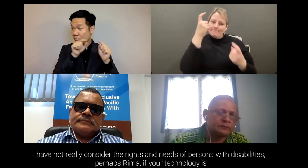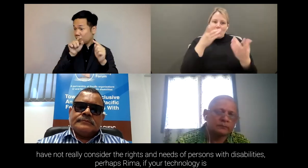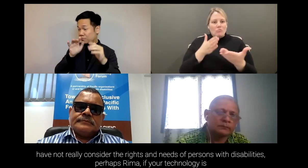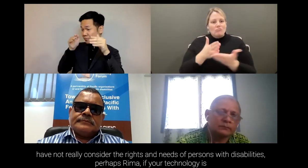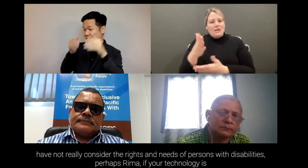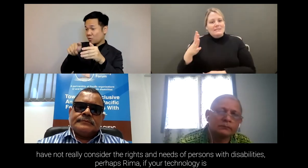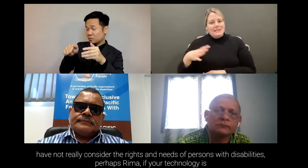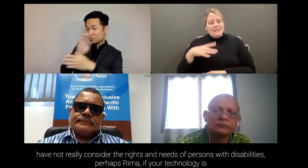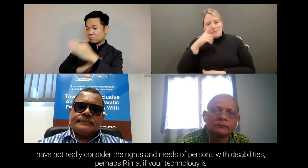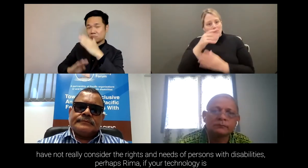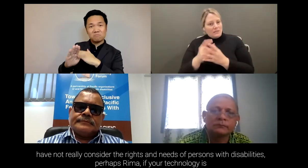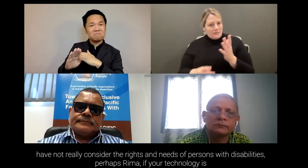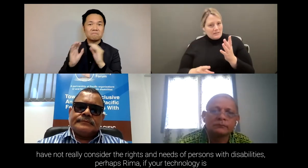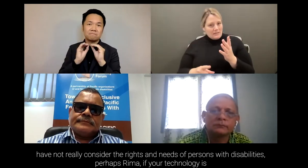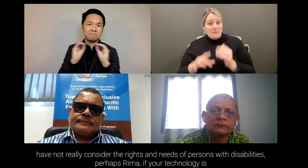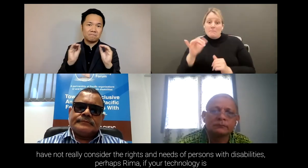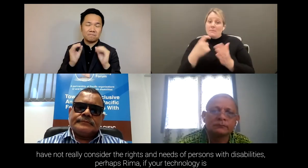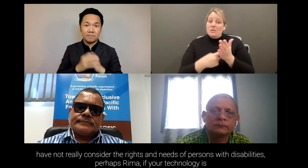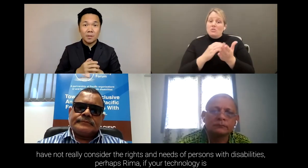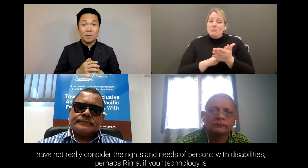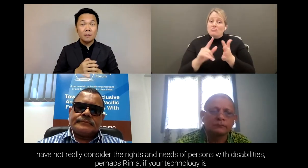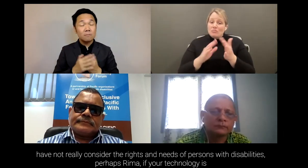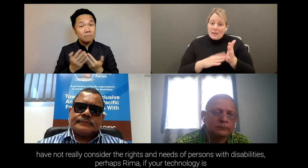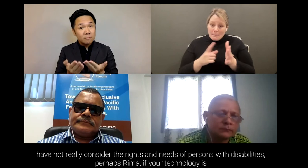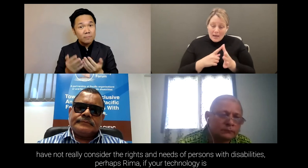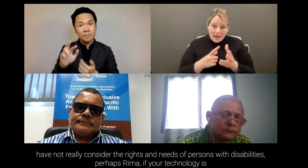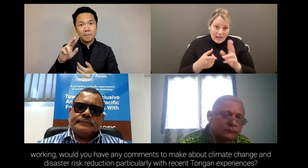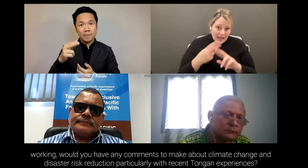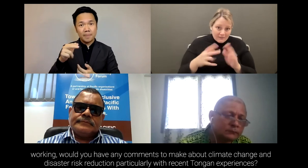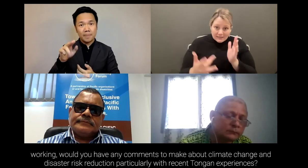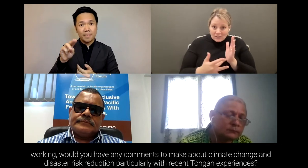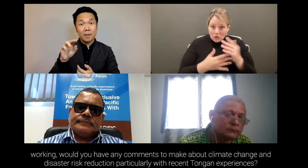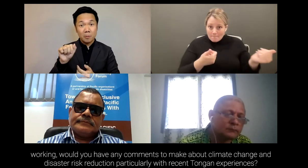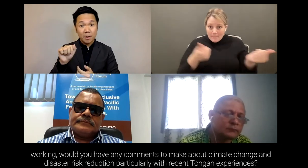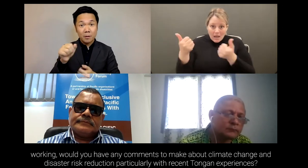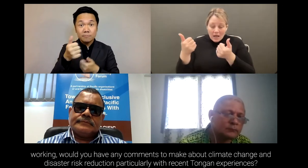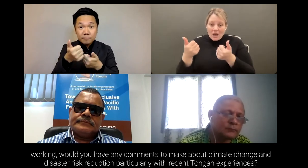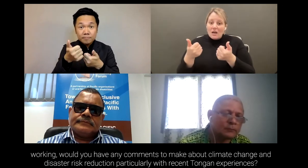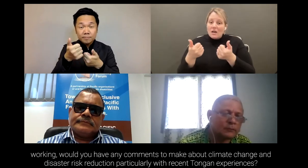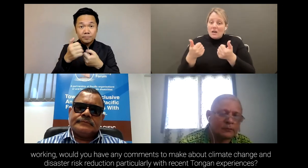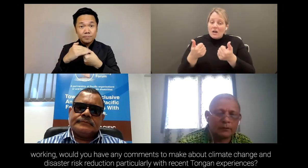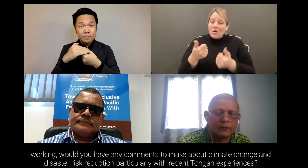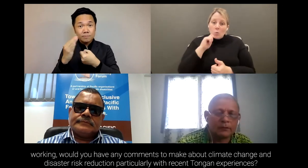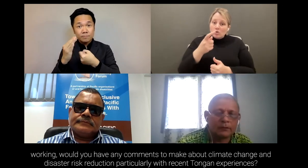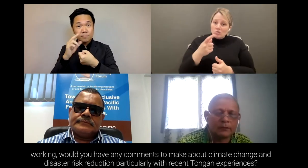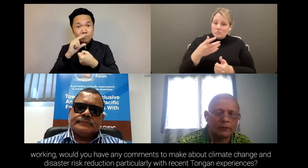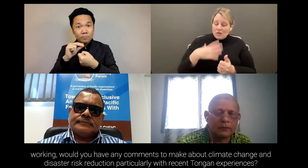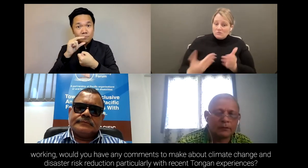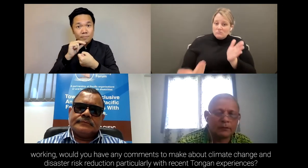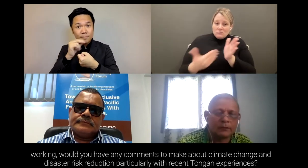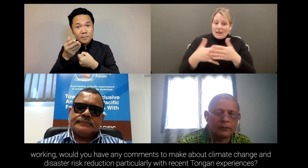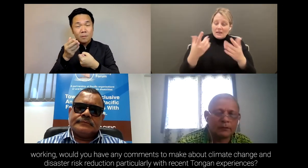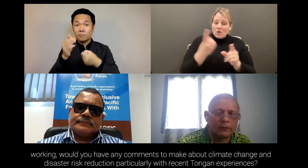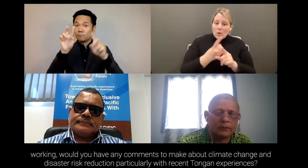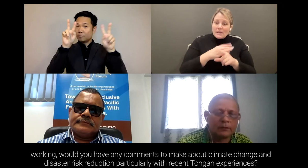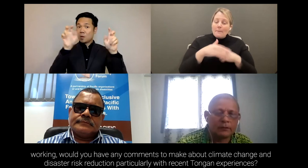disabilities. Perhaps Rima, if your technology is working, would you have any comments to make about climate change